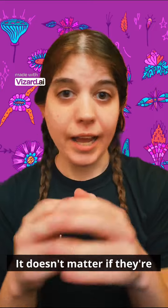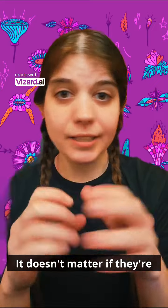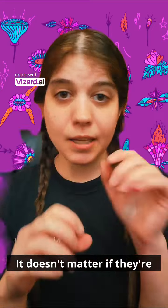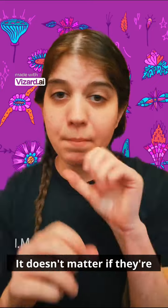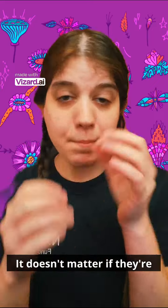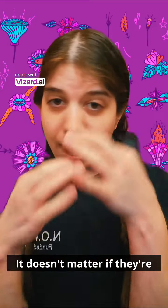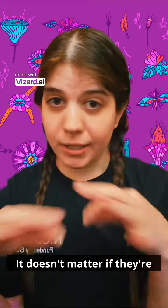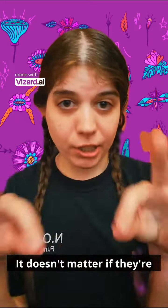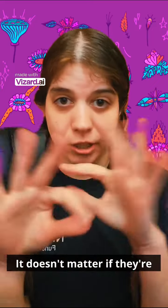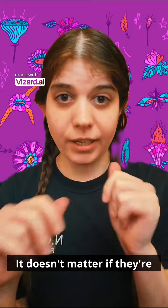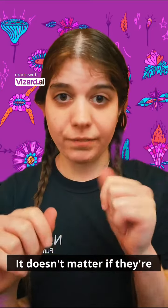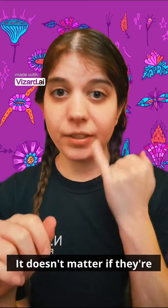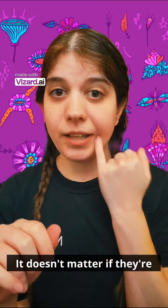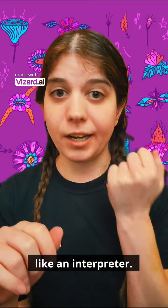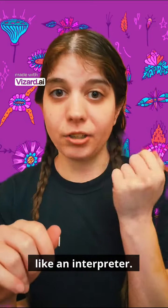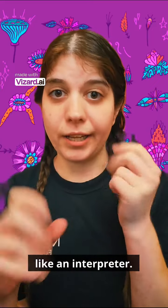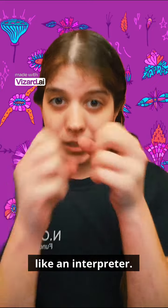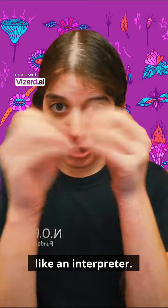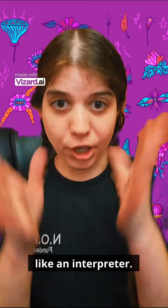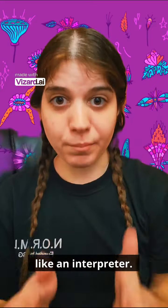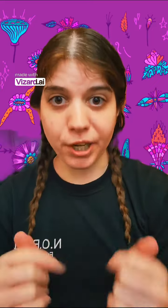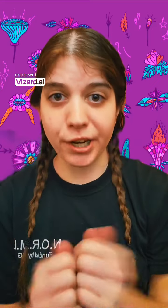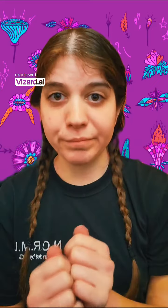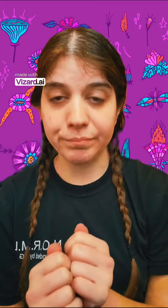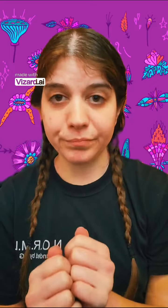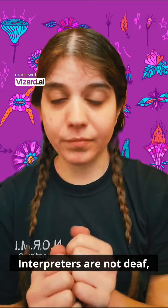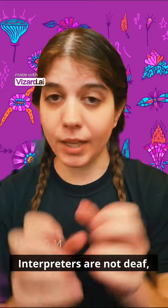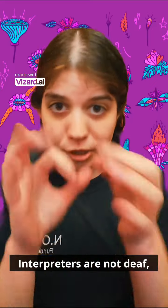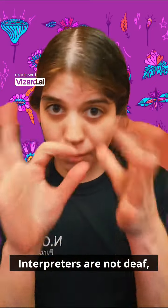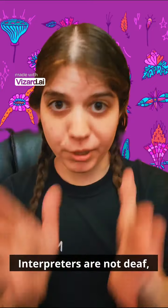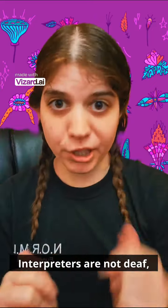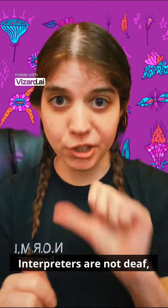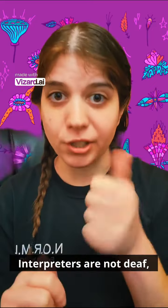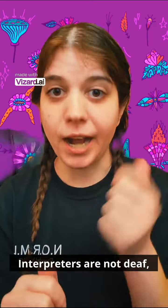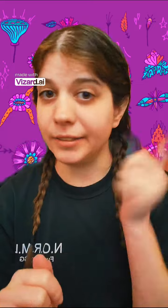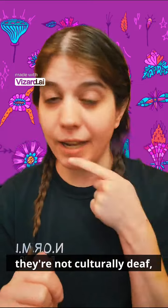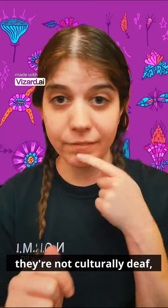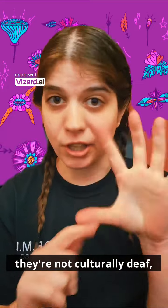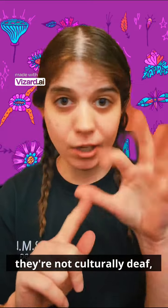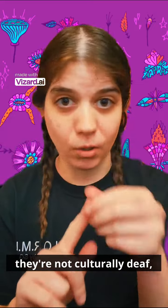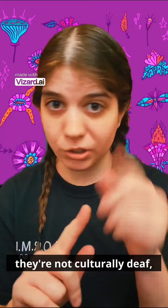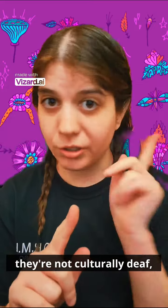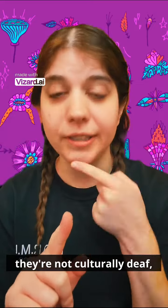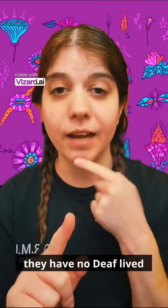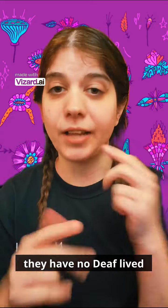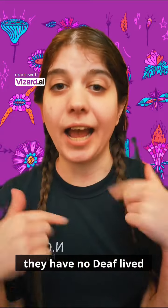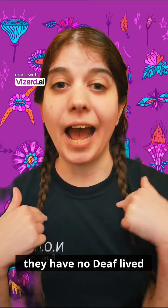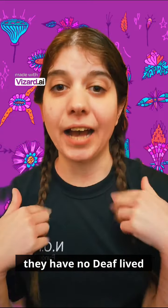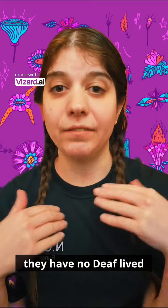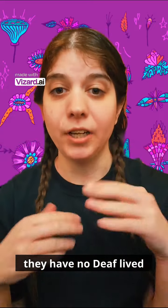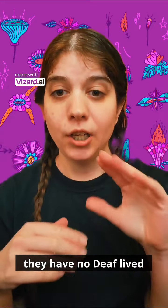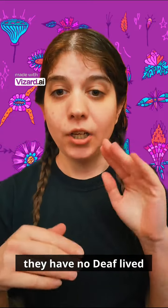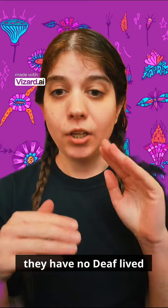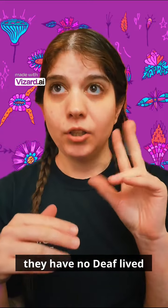doesn't matter if they're an interpreter. Interpreters are not deaf. They're not culturally deaf. They have